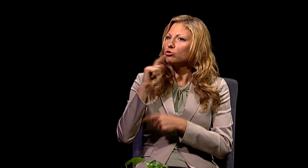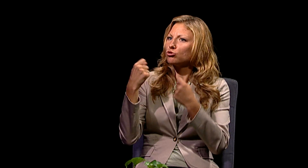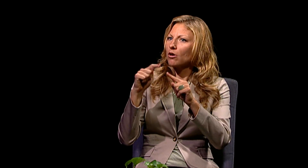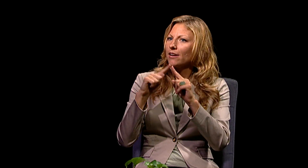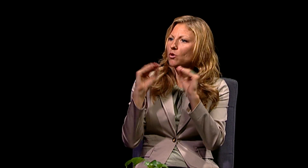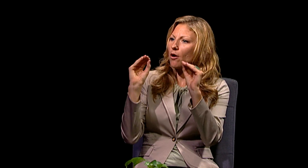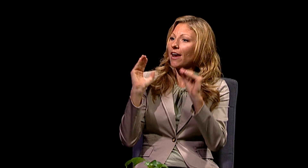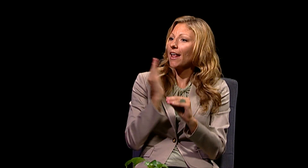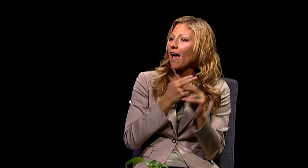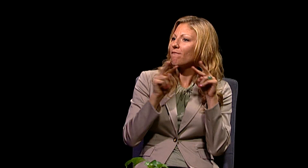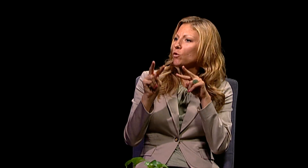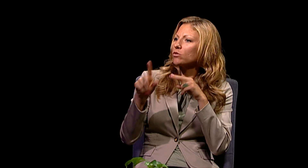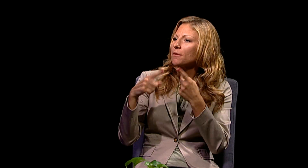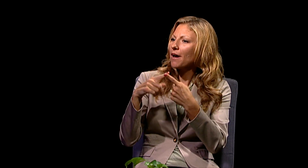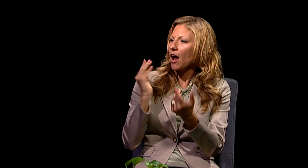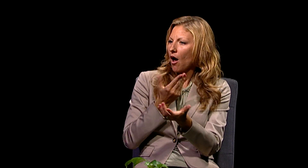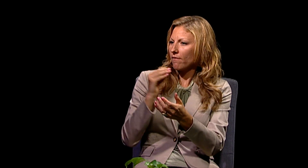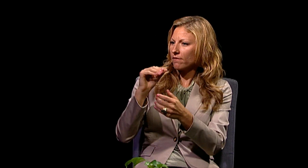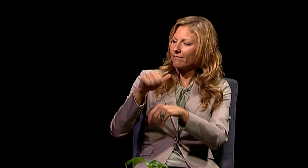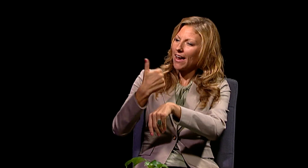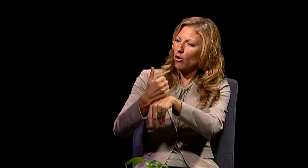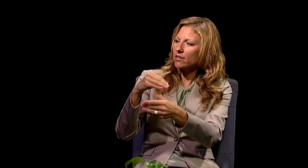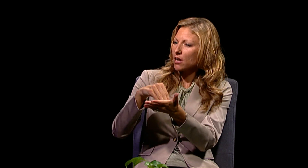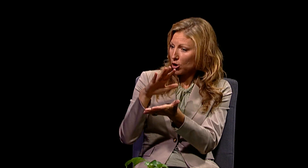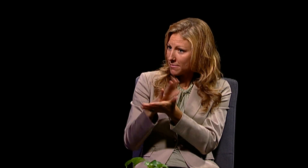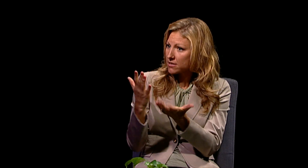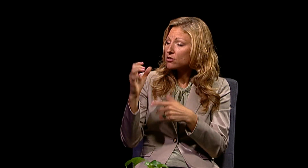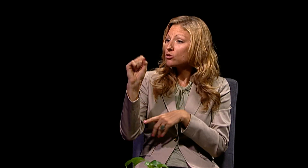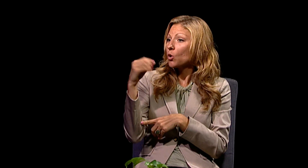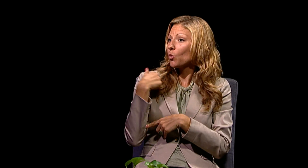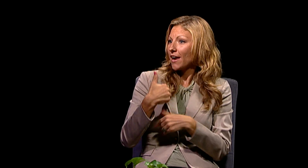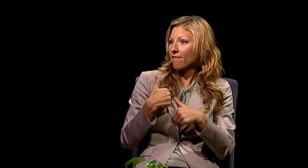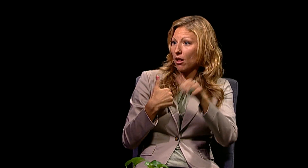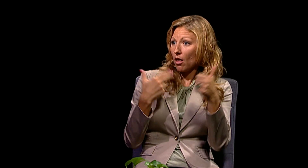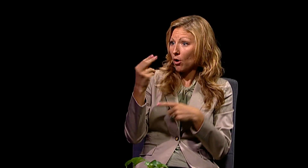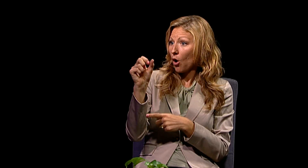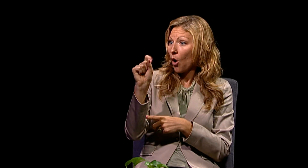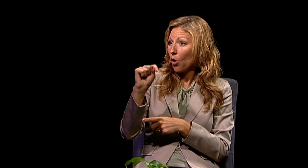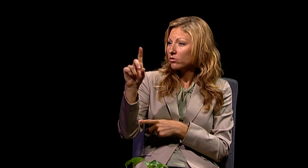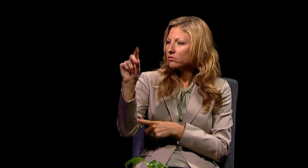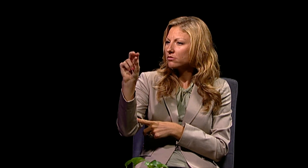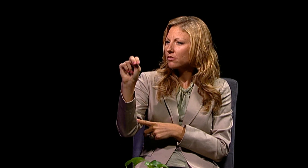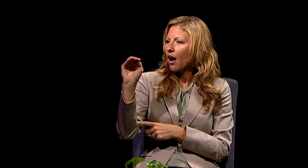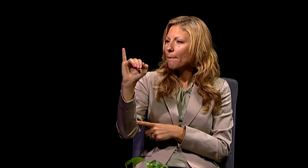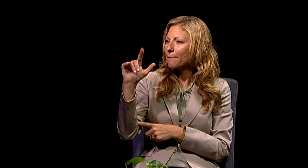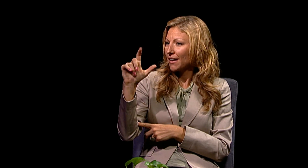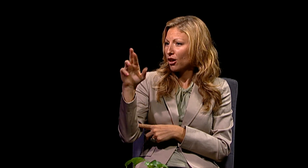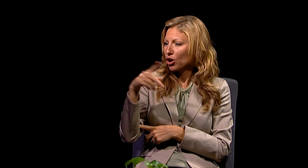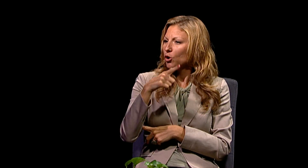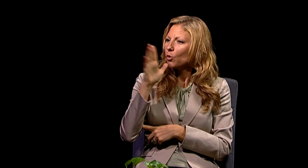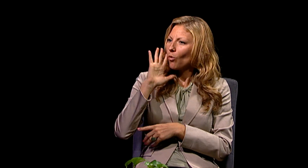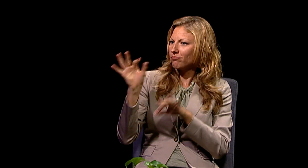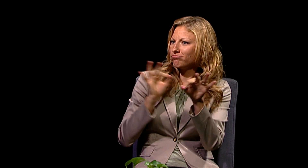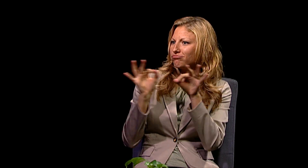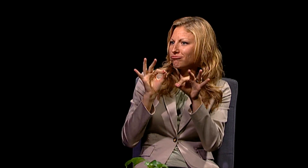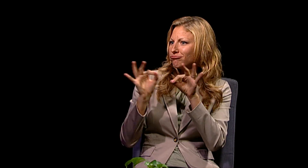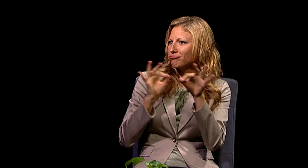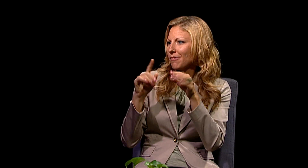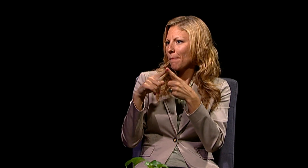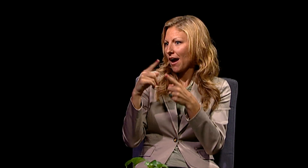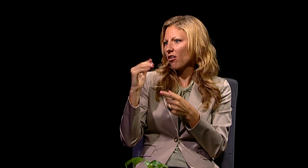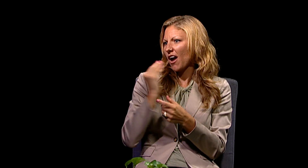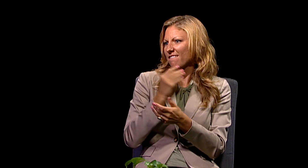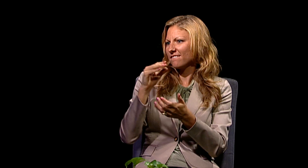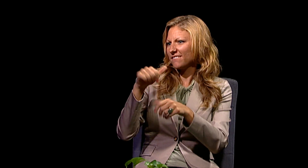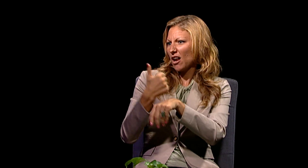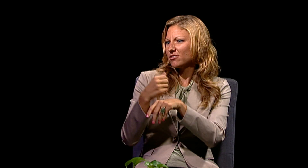information. Now, you know Access News tries to educate our viewers about founding documents. So we actually have another host. His name is Don Miller, and he's